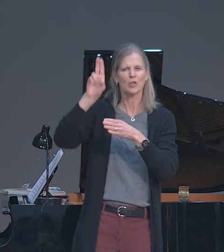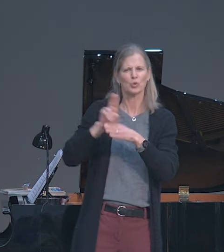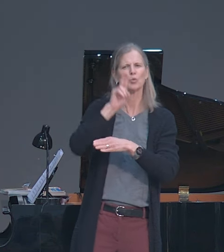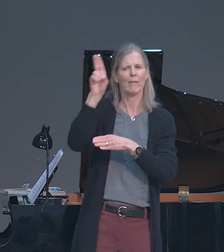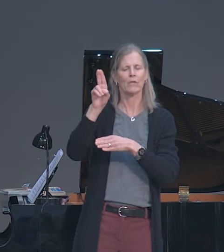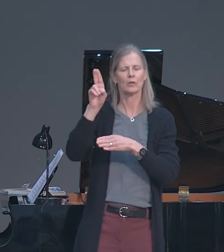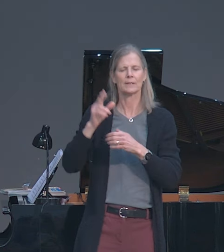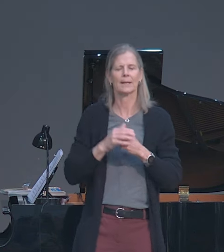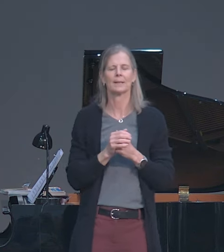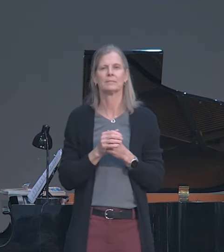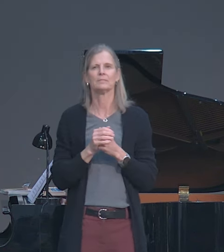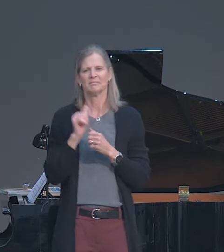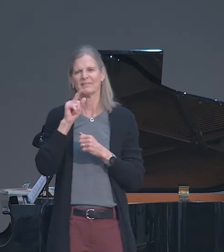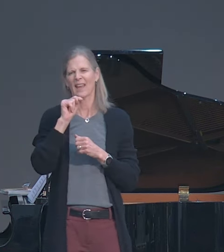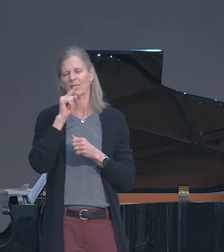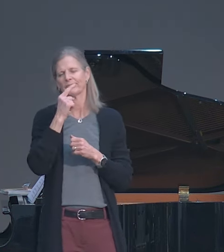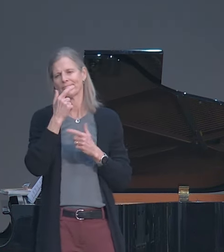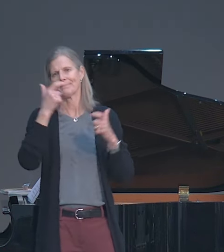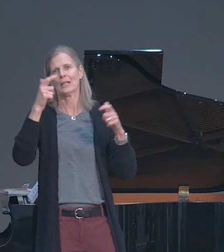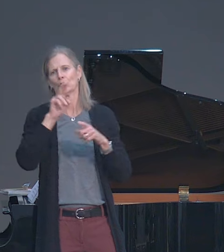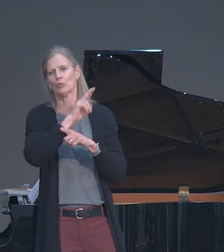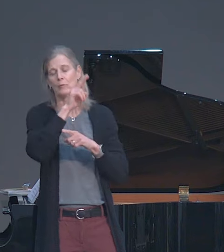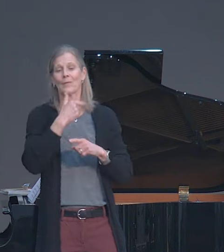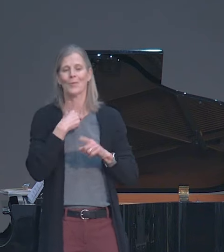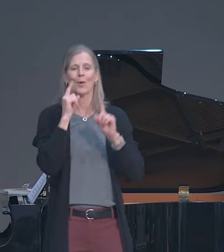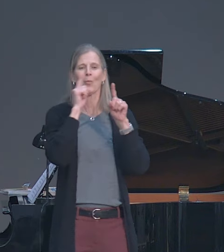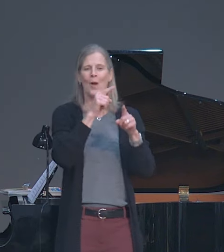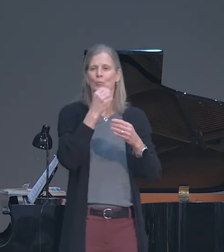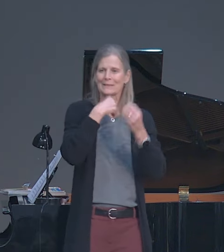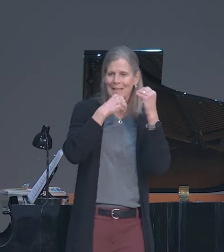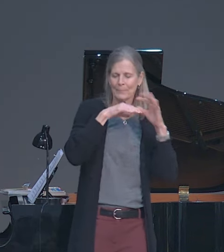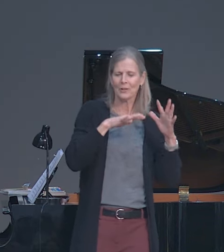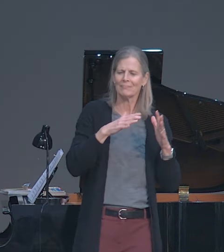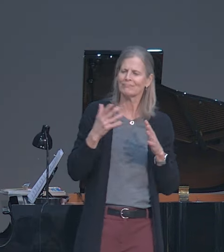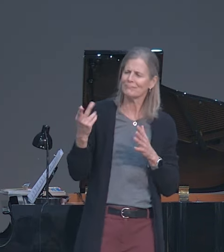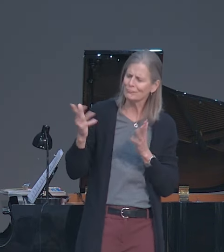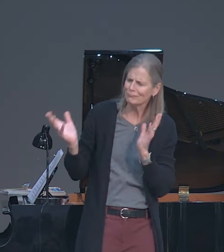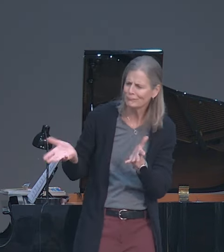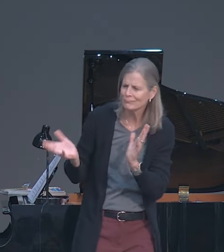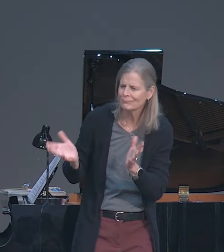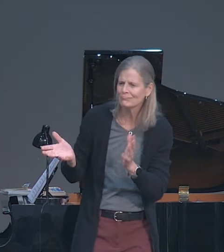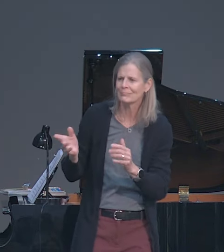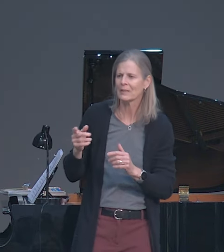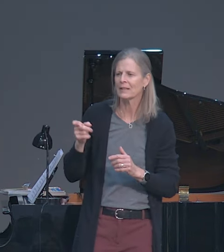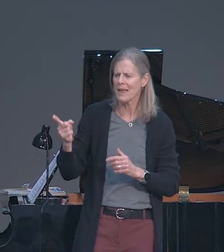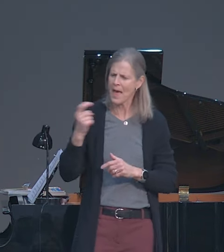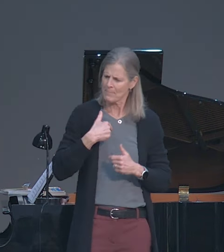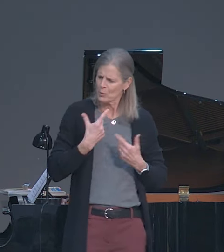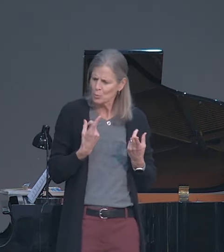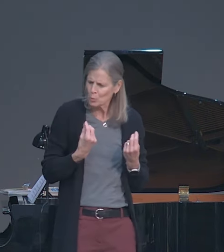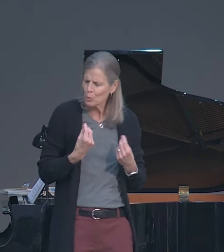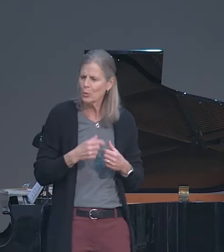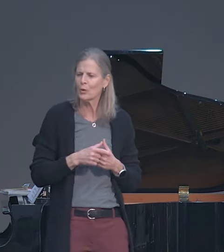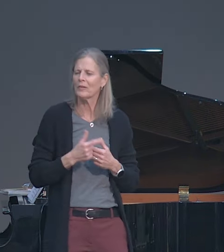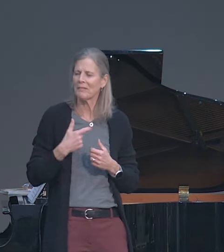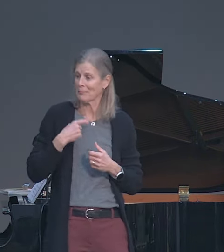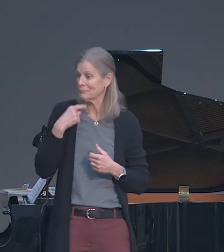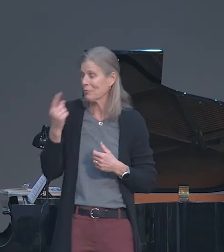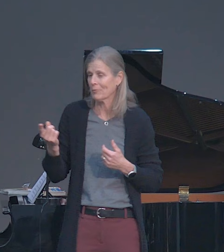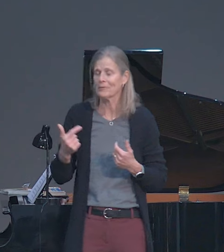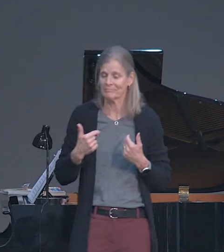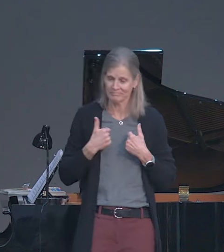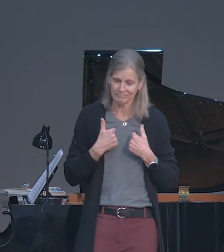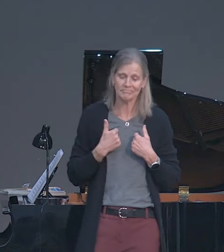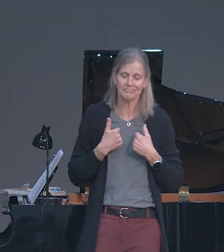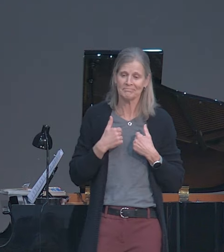mentioned it. And so we were at a reception together and we struck up a conversation. He asked what I did. And so, I